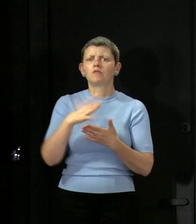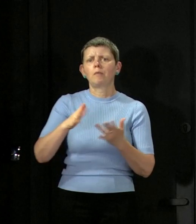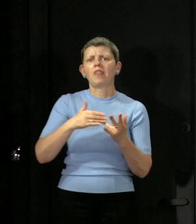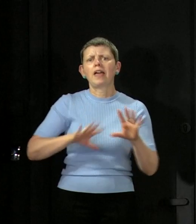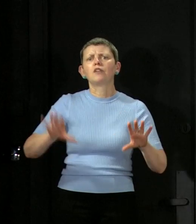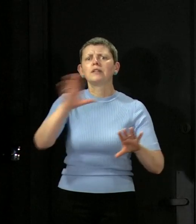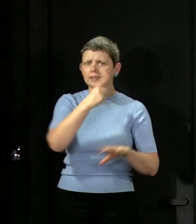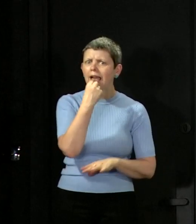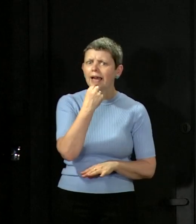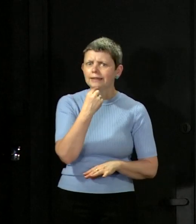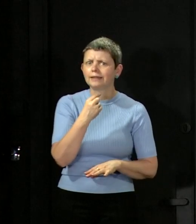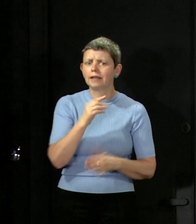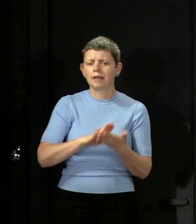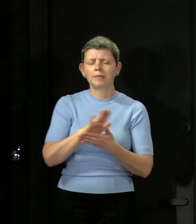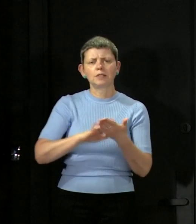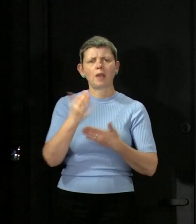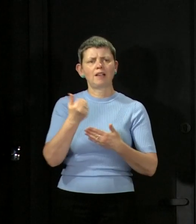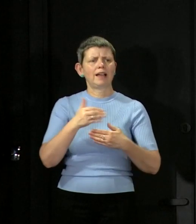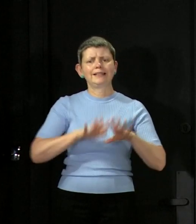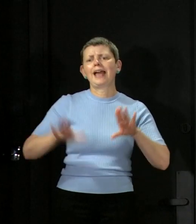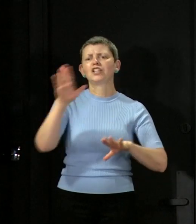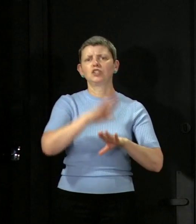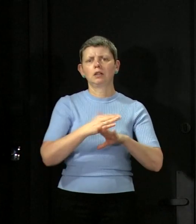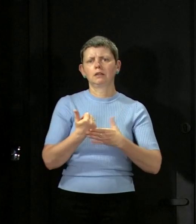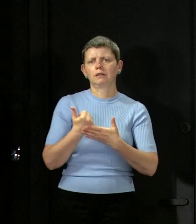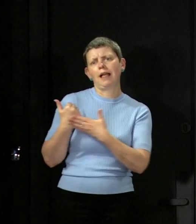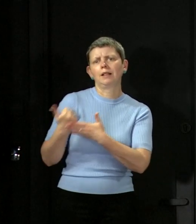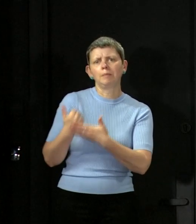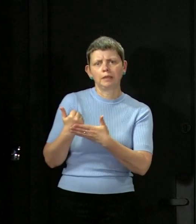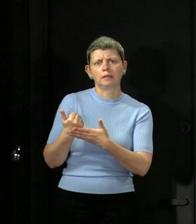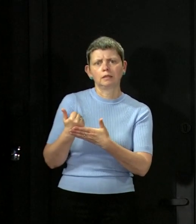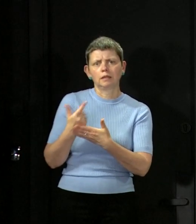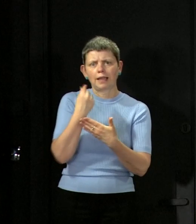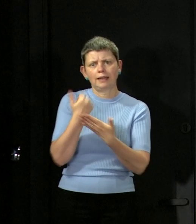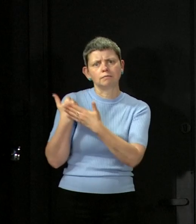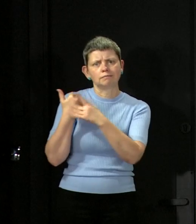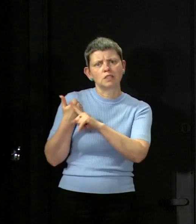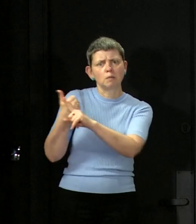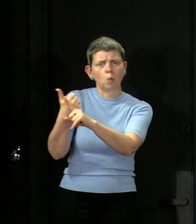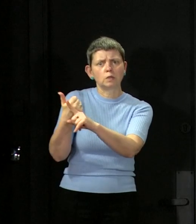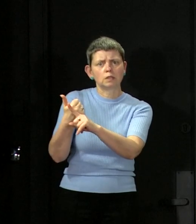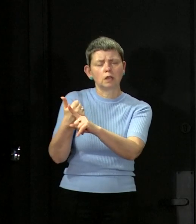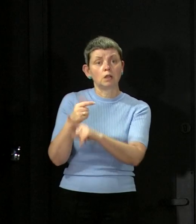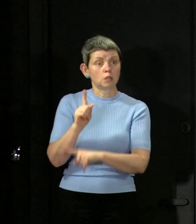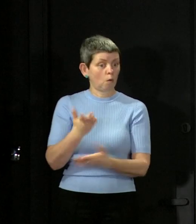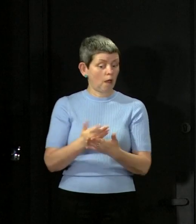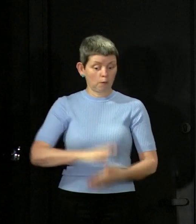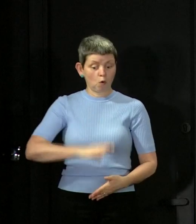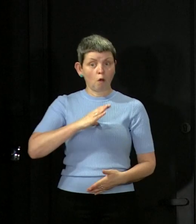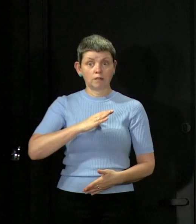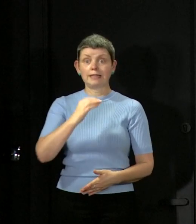are building a national capacity as well to help with that. So I am confident that the capacity that is